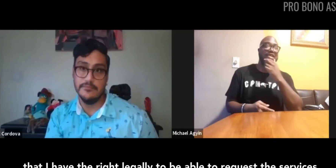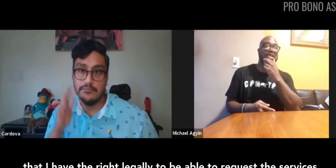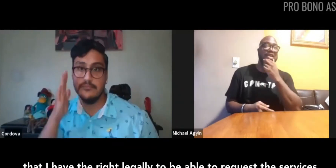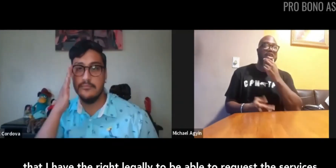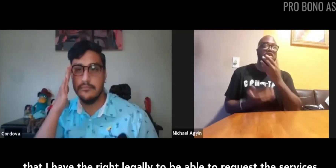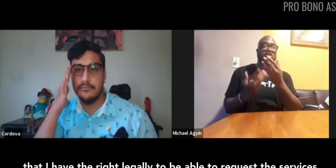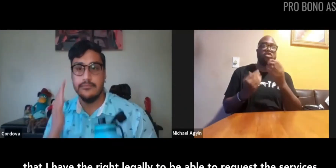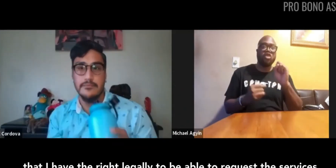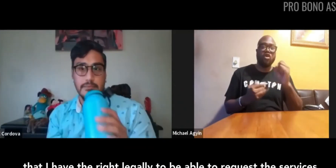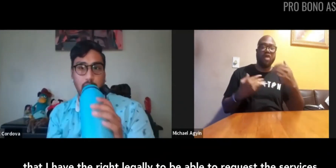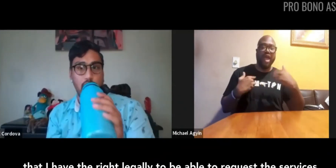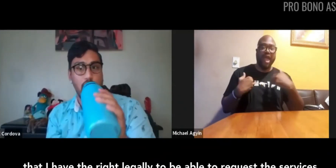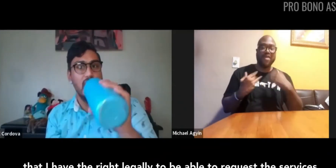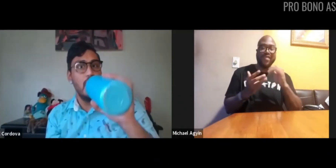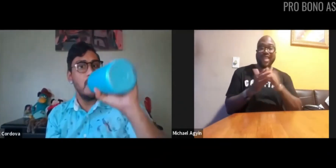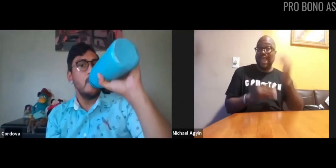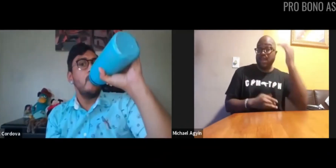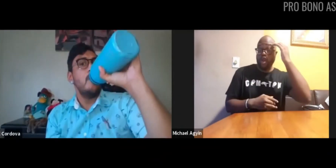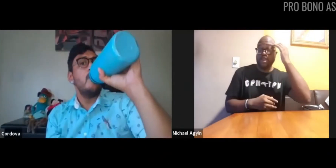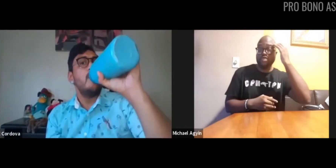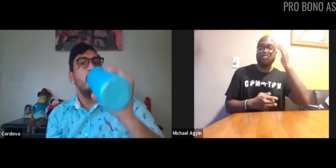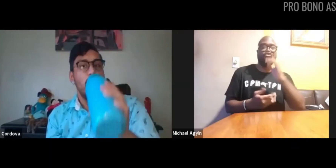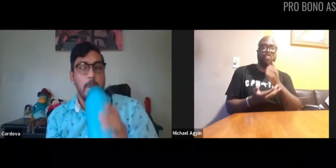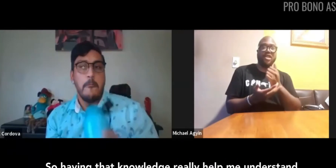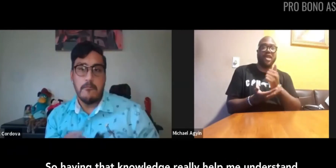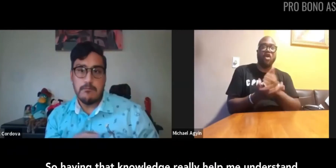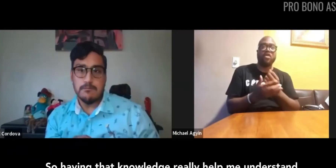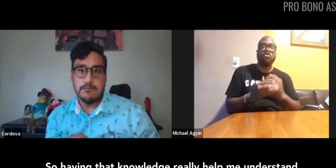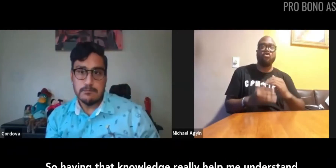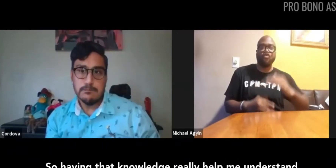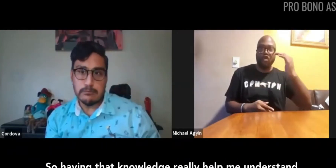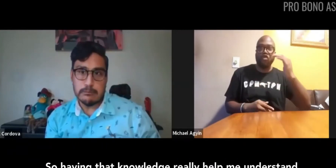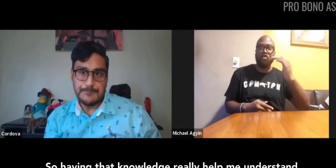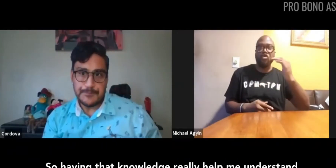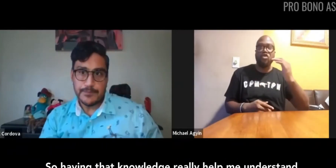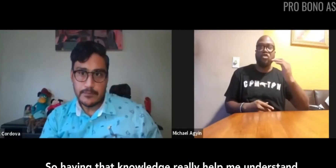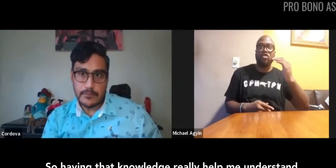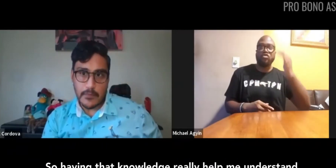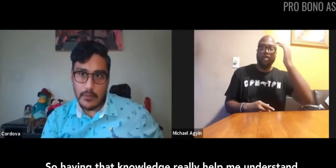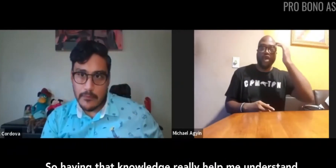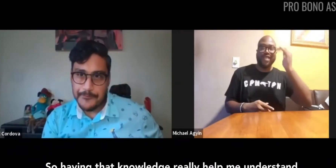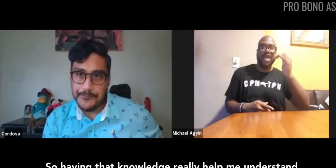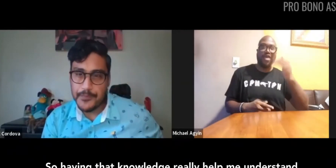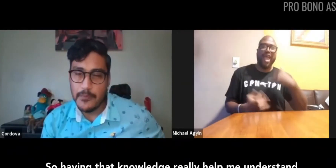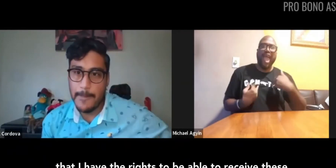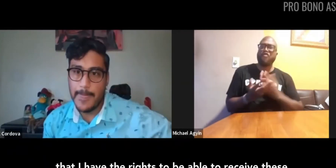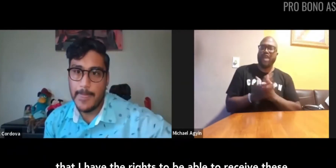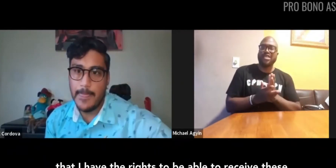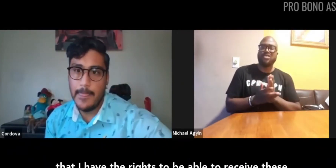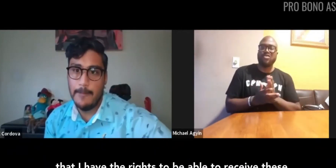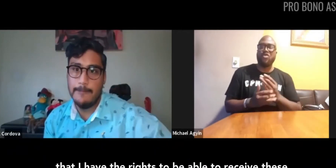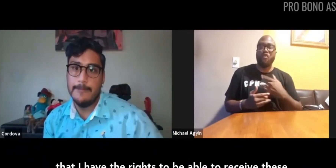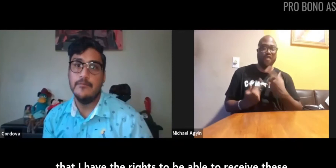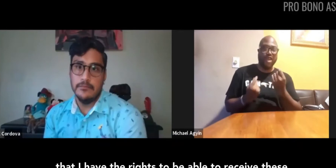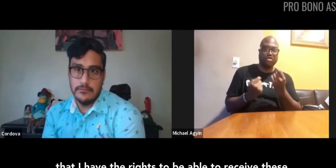right legally to be able to request these services. So having that knowledge really helped me understand that